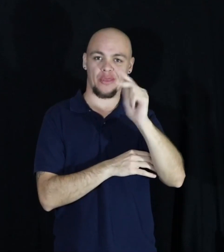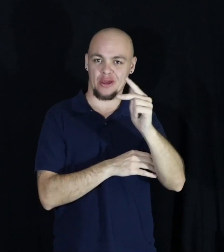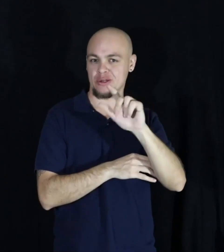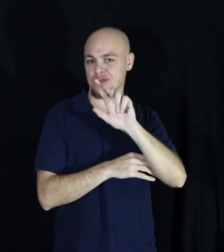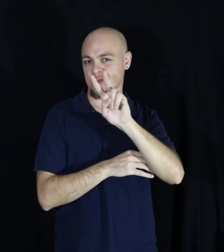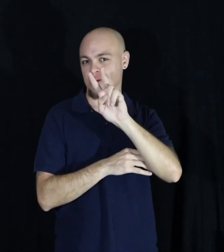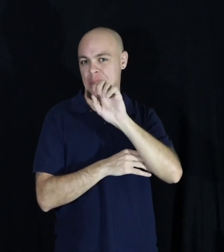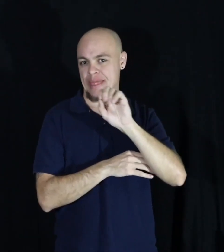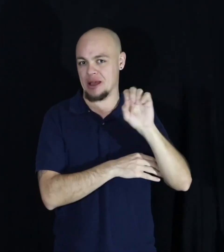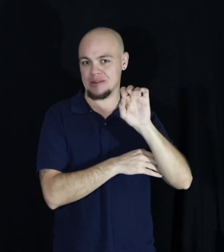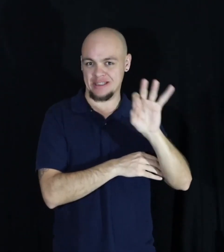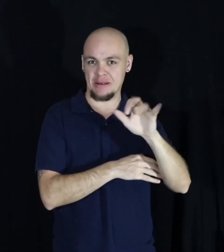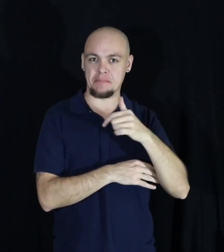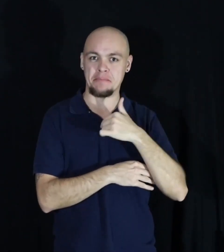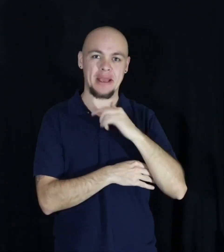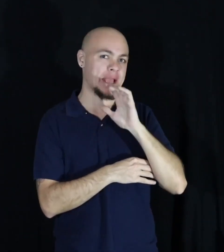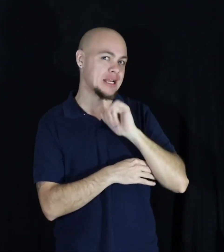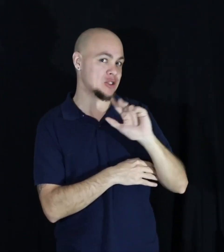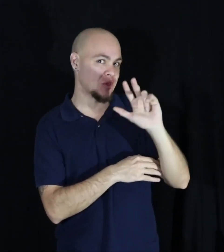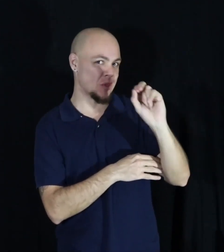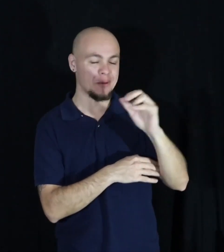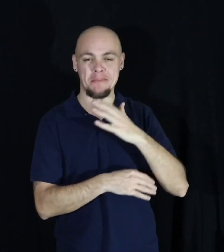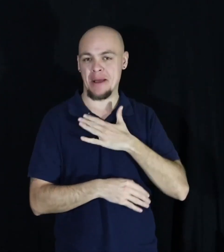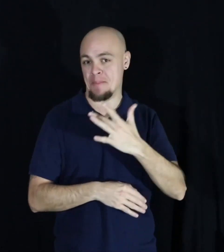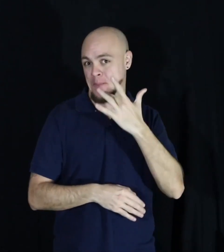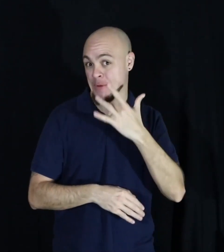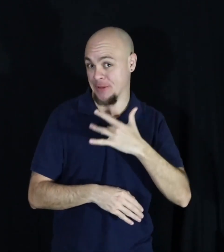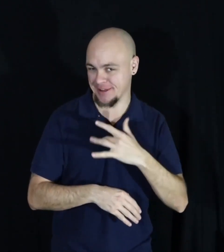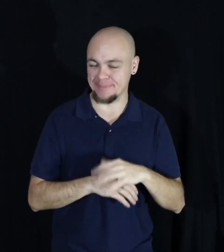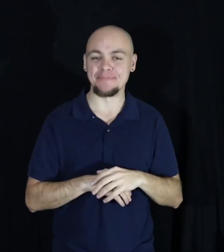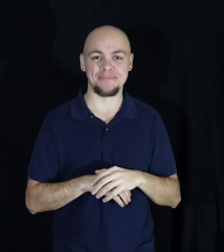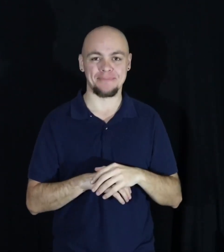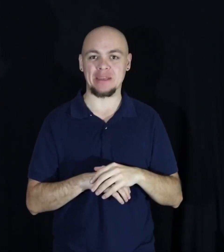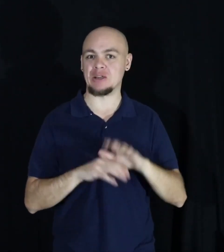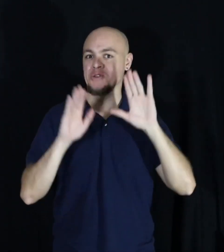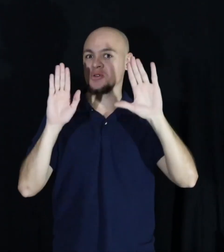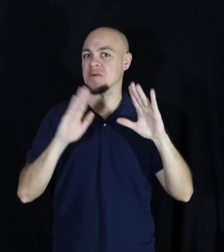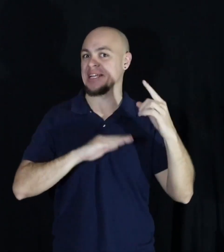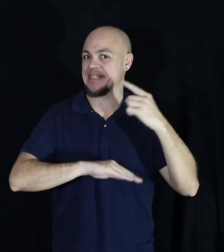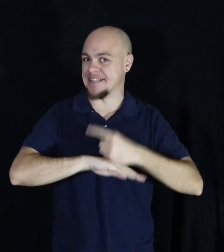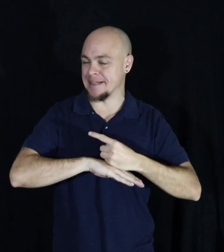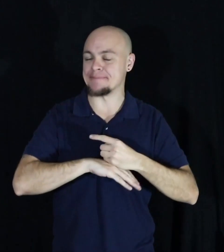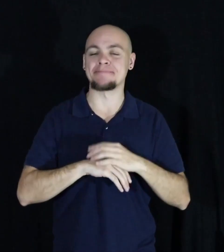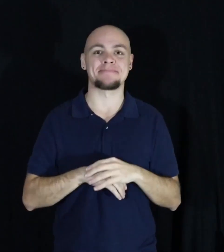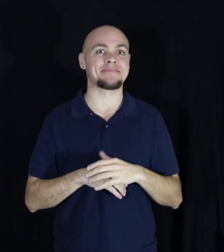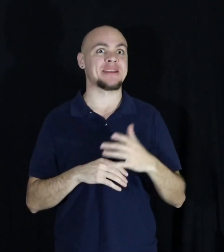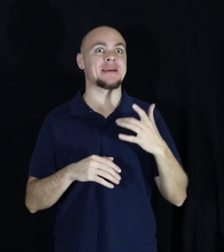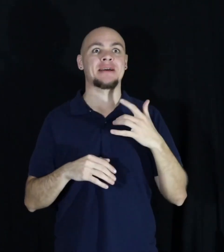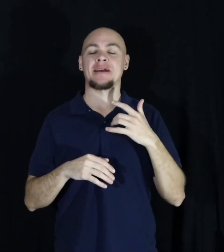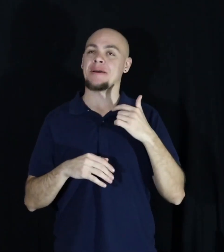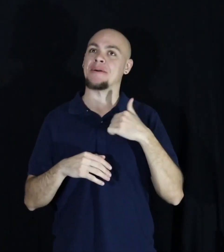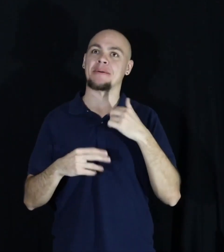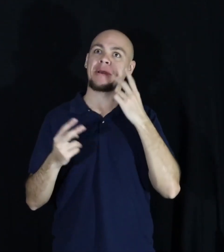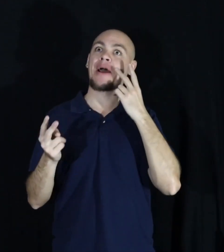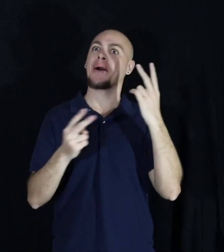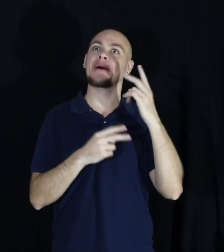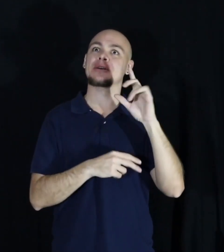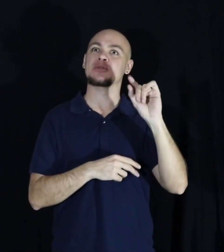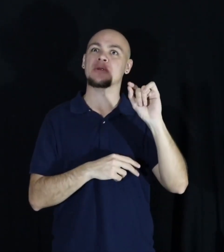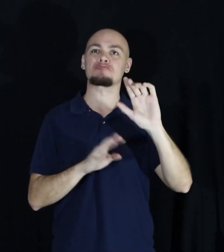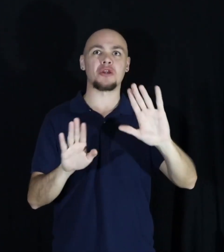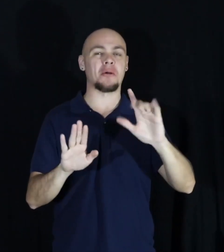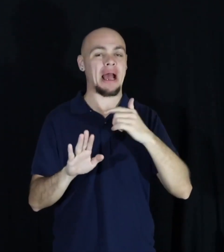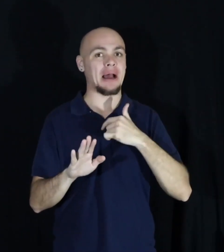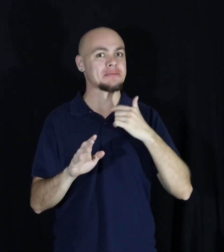my 30th birthday. It was a great day. It was. I wasn't reveling in the glory days of my 20s. I was